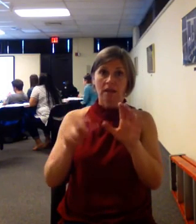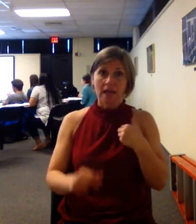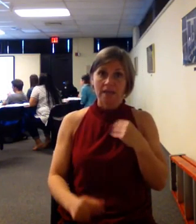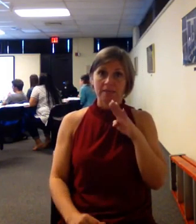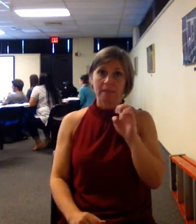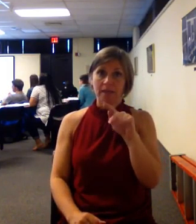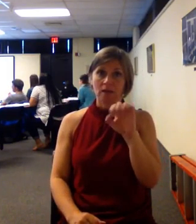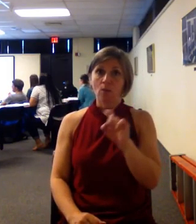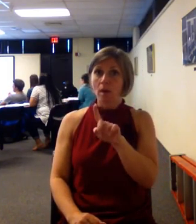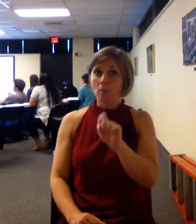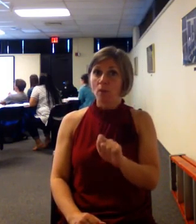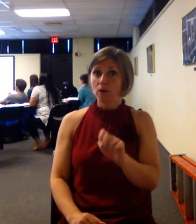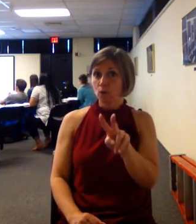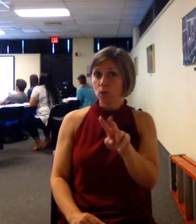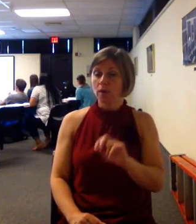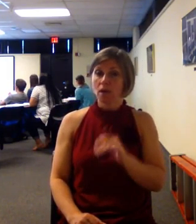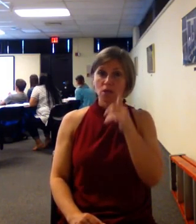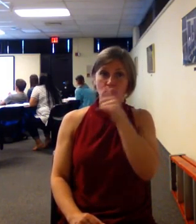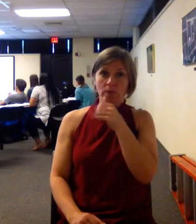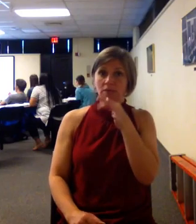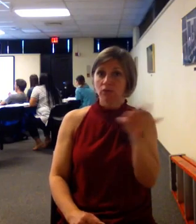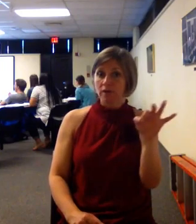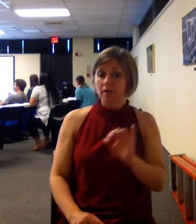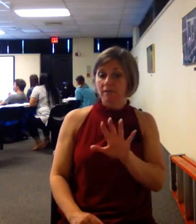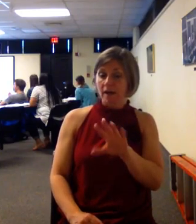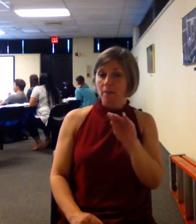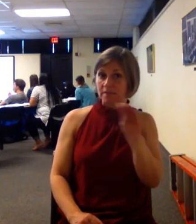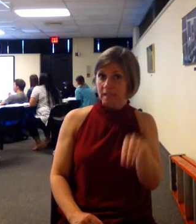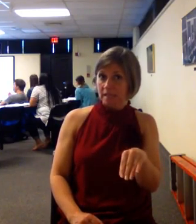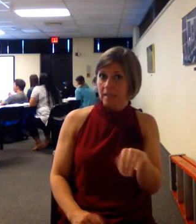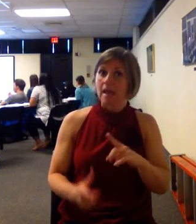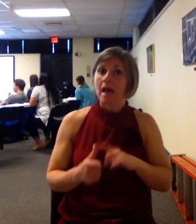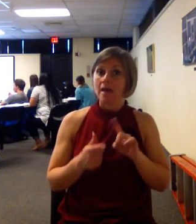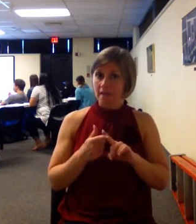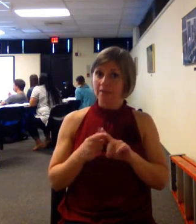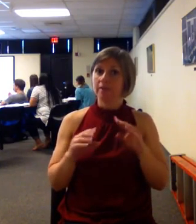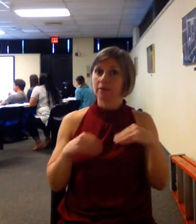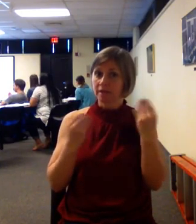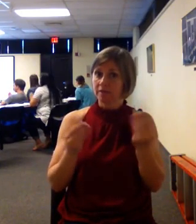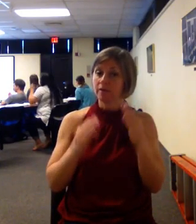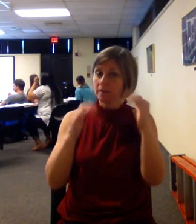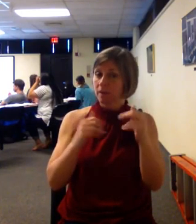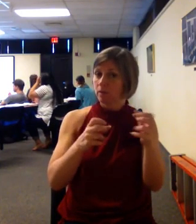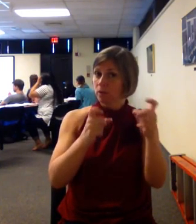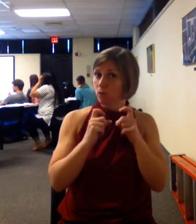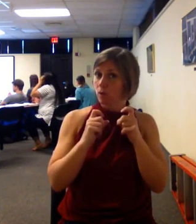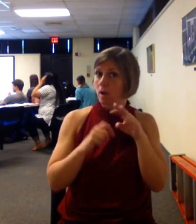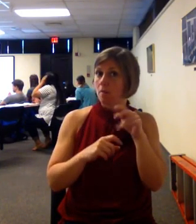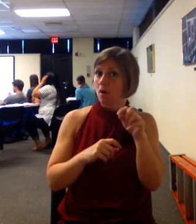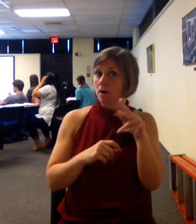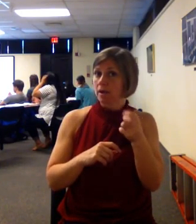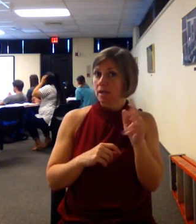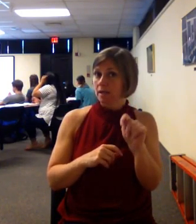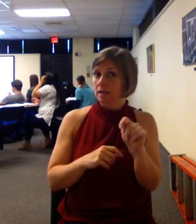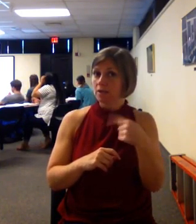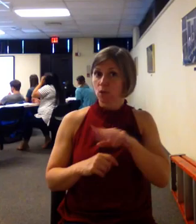current risk-free rate of return is 5%, and then they're giving us expected return on the market, so we've got to do the